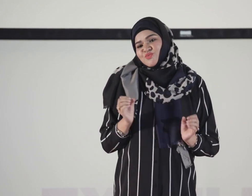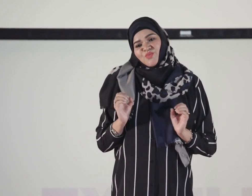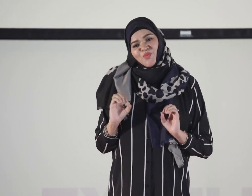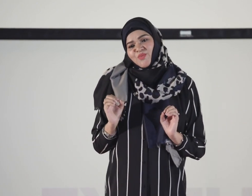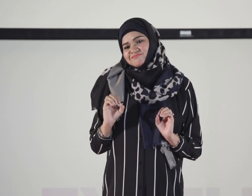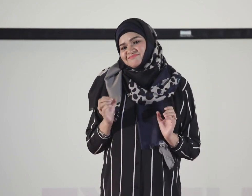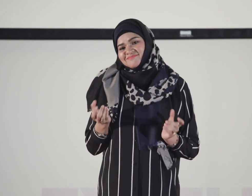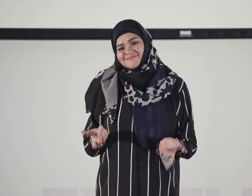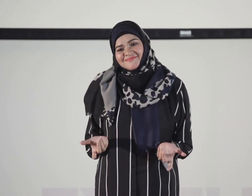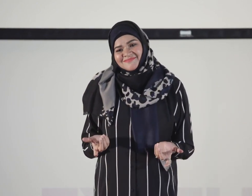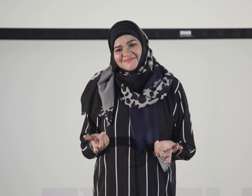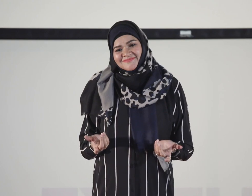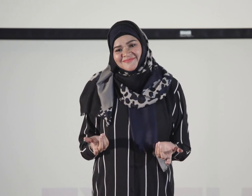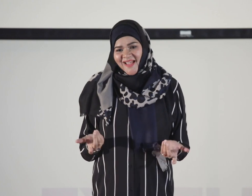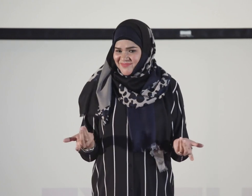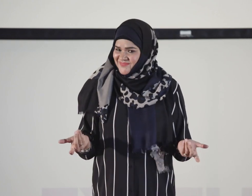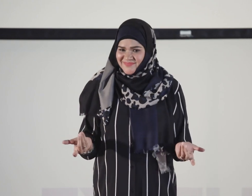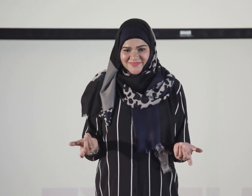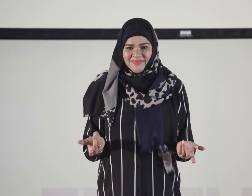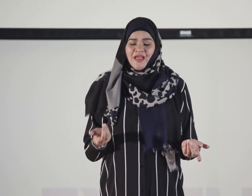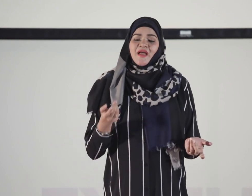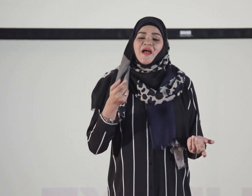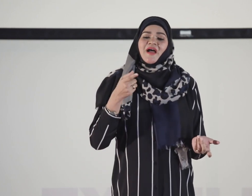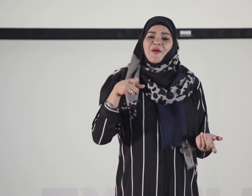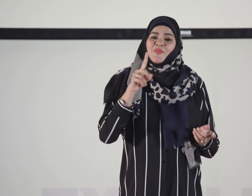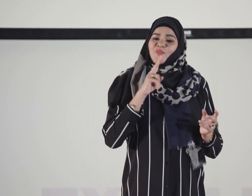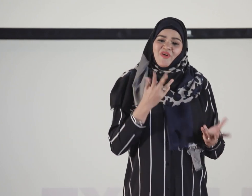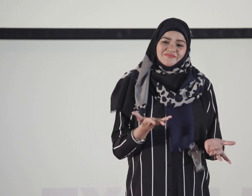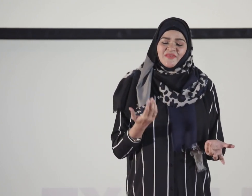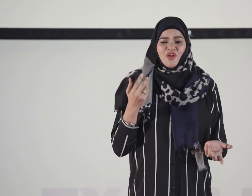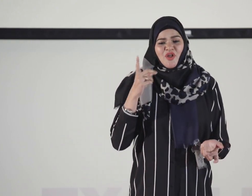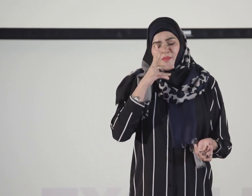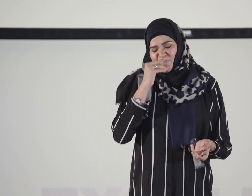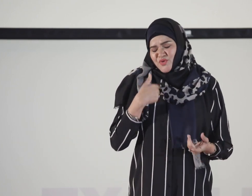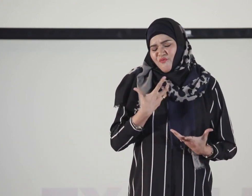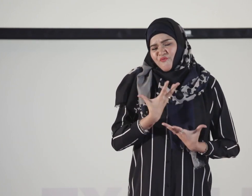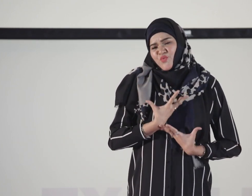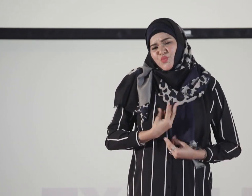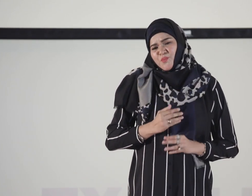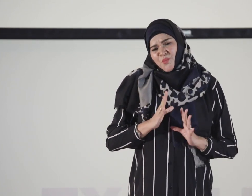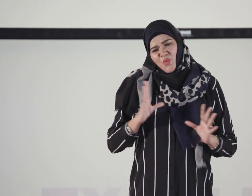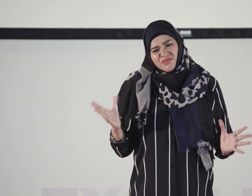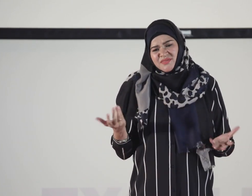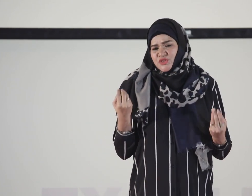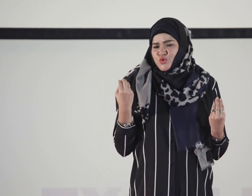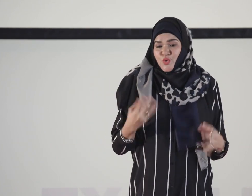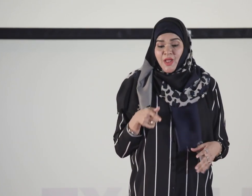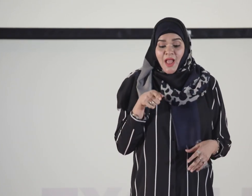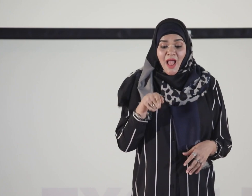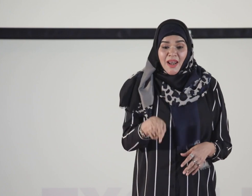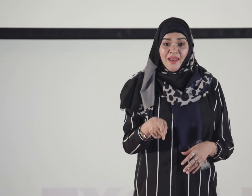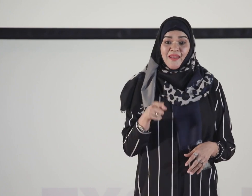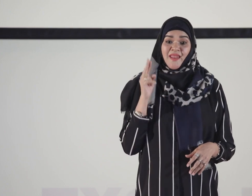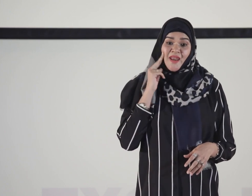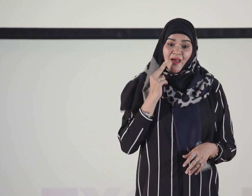me, like the people would say. One day, she finally accepted my deaf